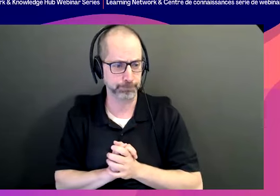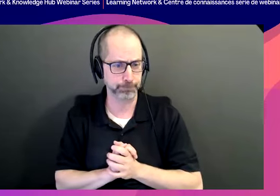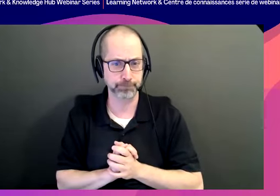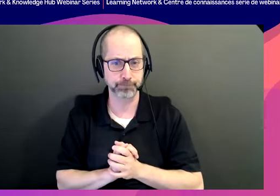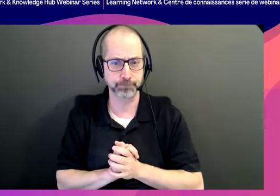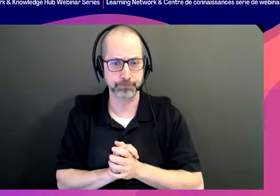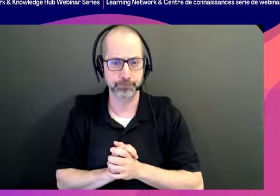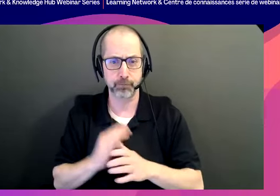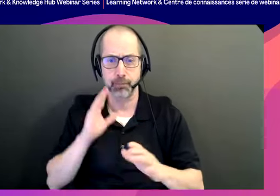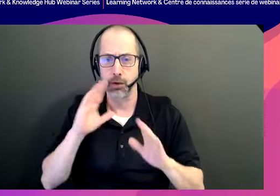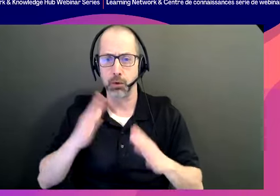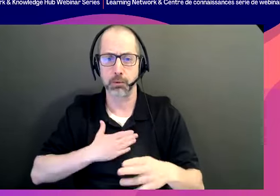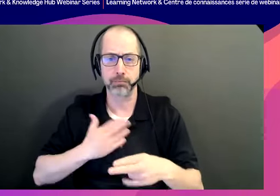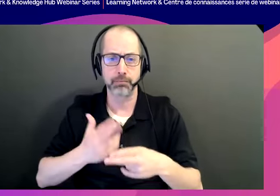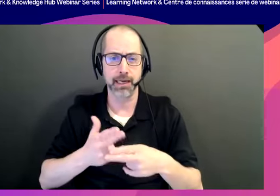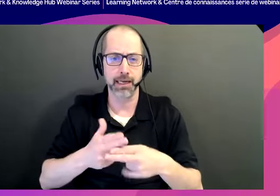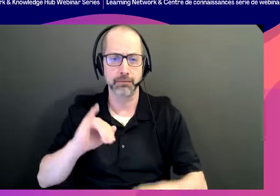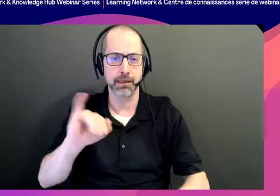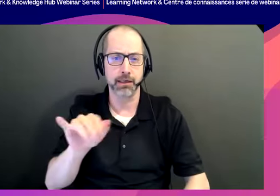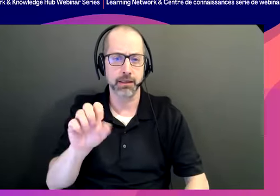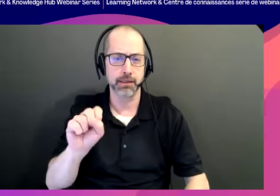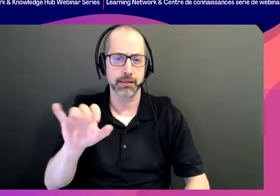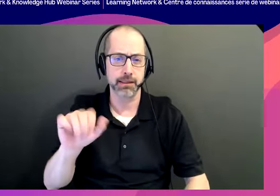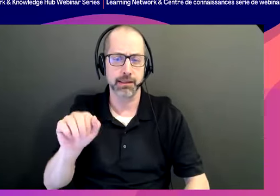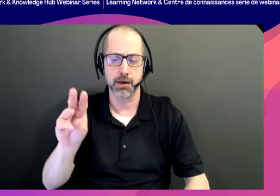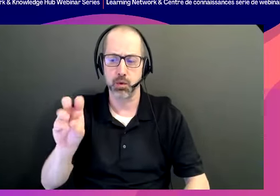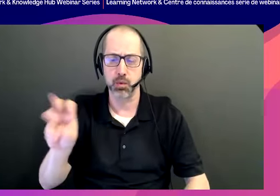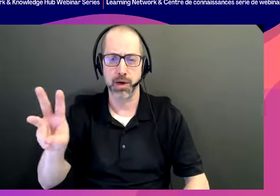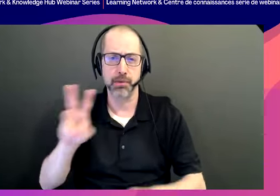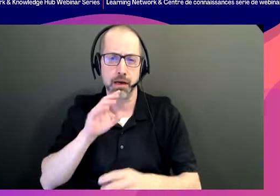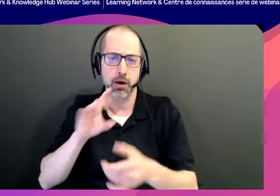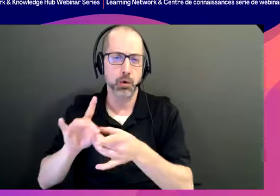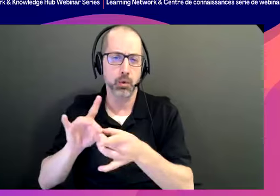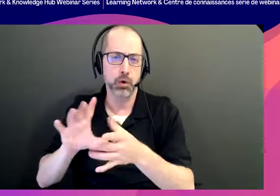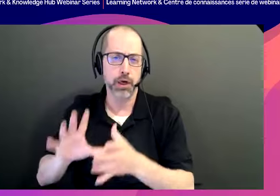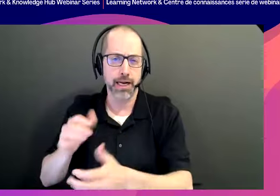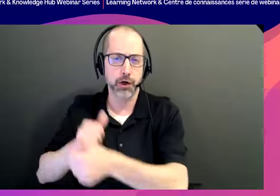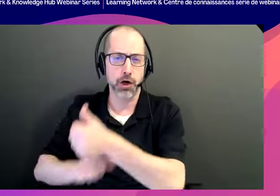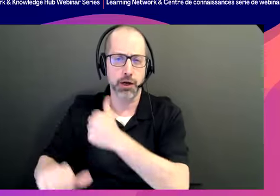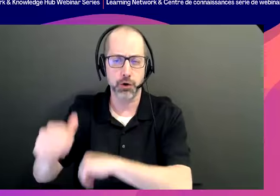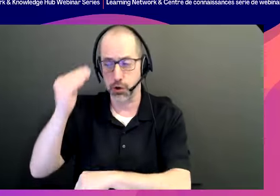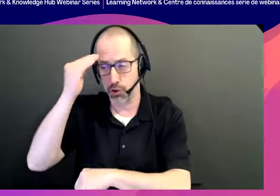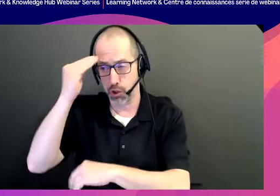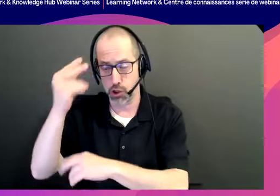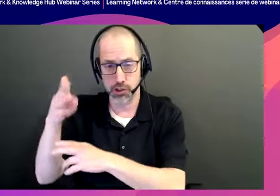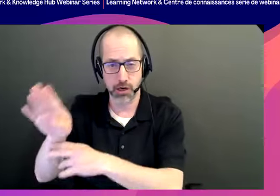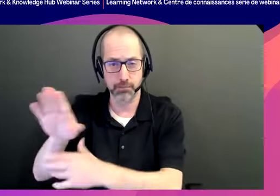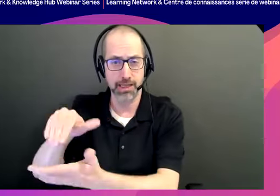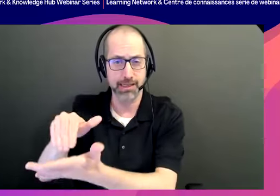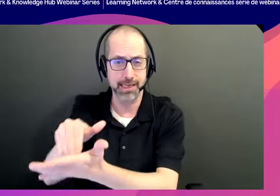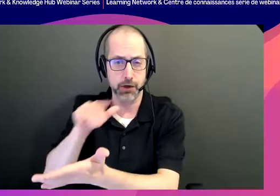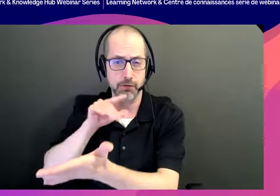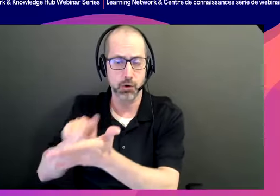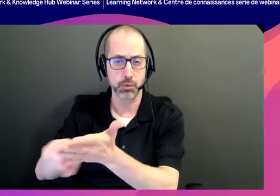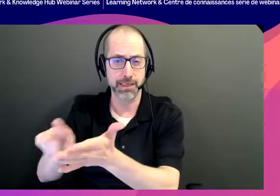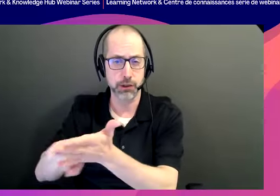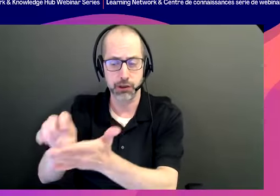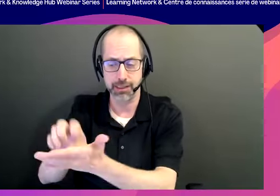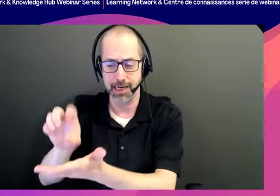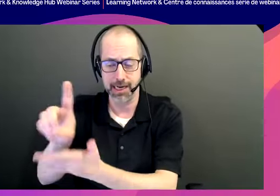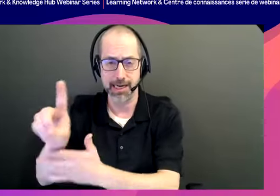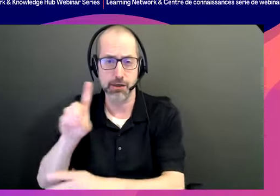Hello, I am Jessica Webb. I'm an implementation coordinator with the Knowledge Hub at the Center for Research and Education on Violence Against Women